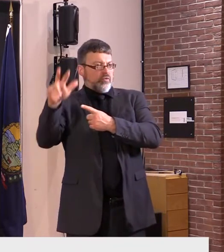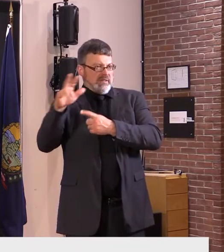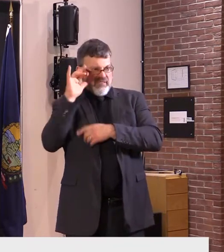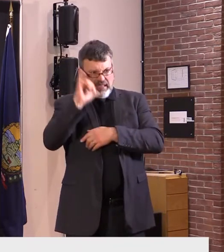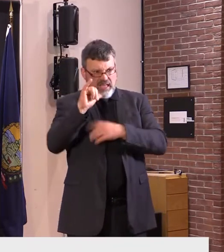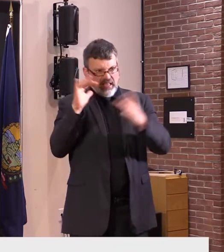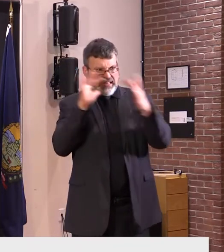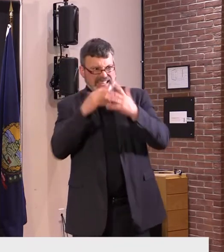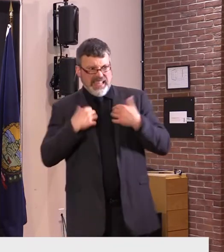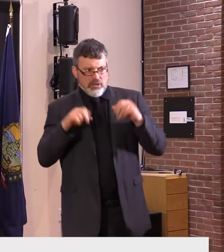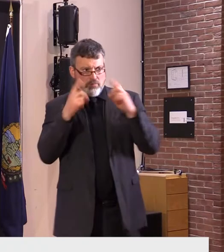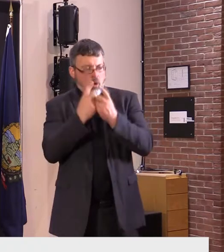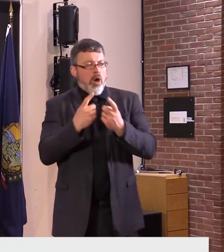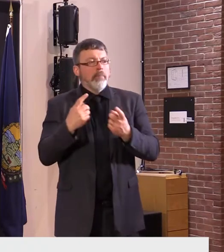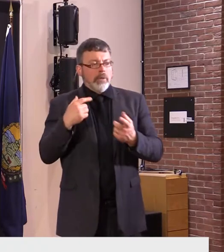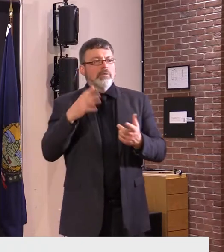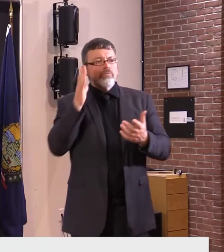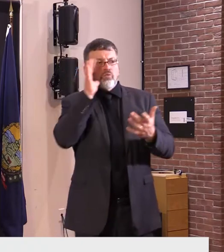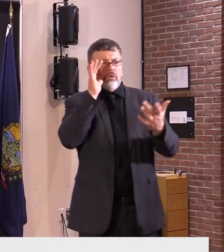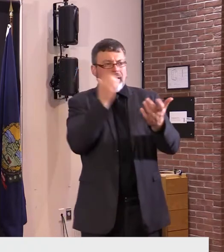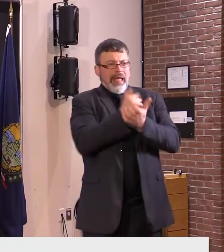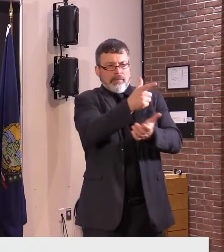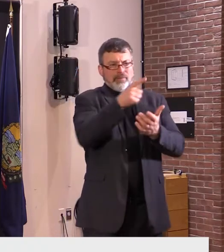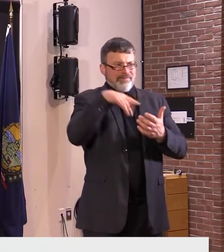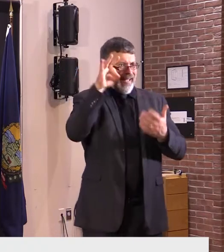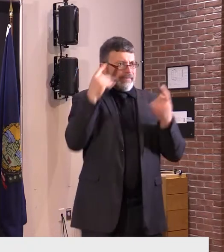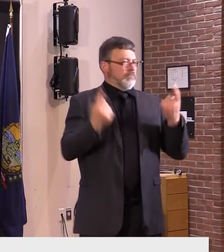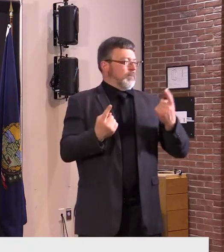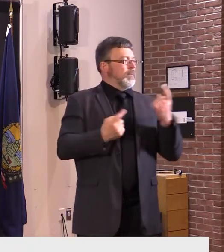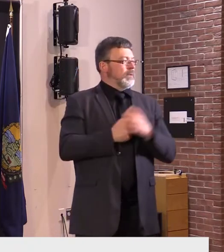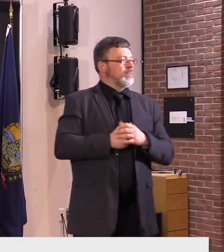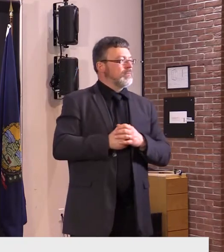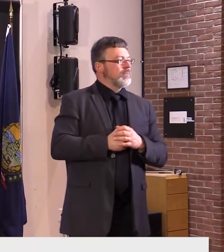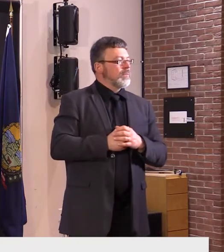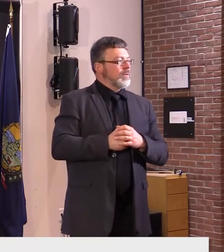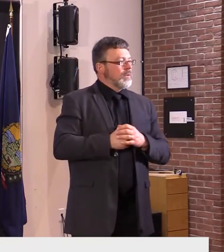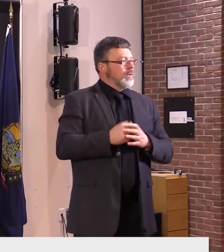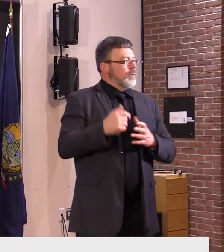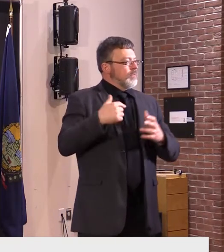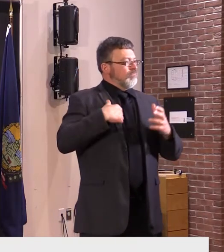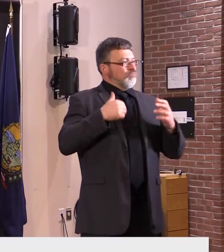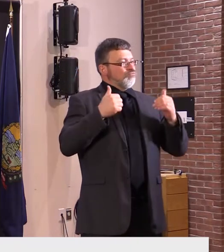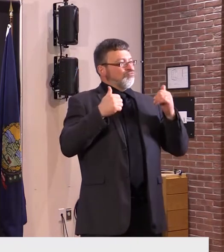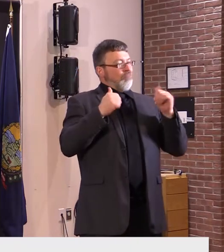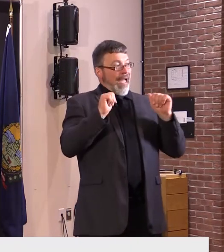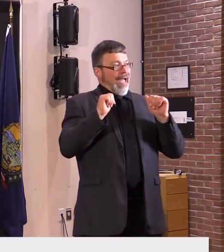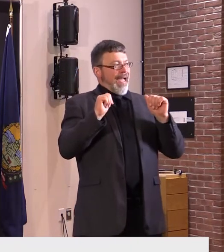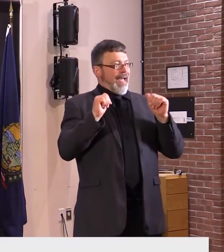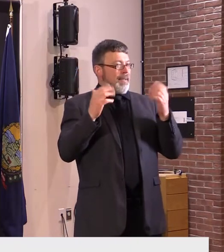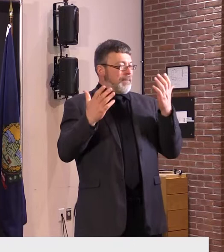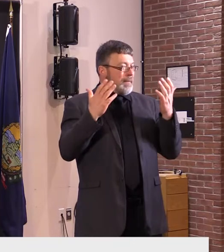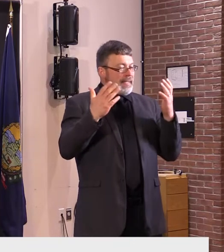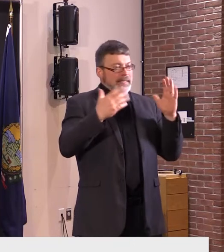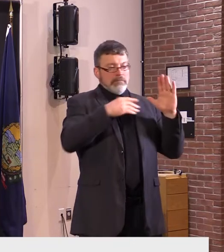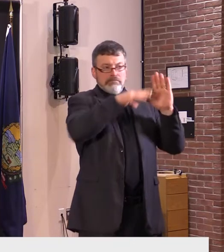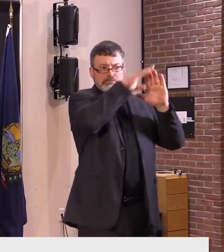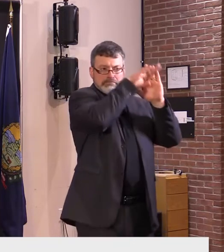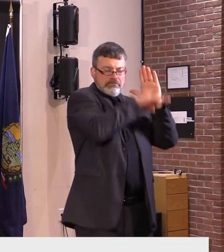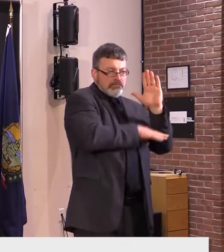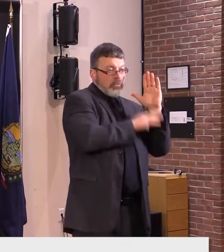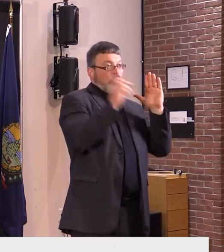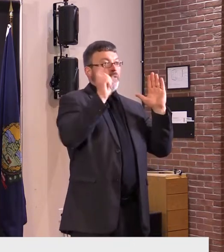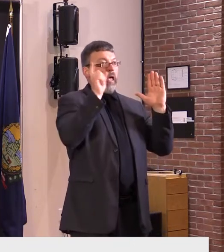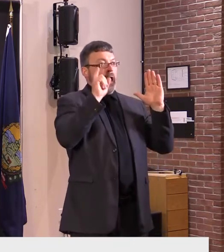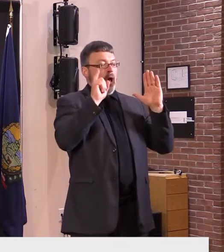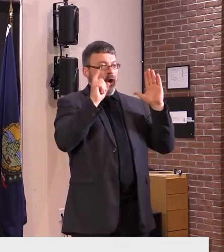know what's out there and where you can get it, because there are certain niche places where you